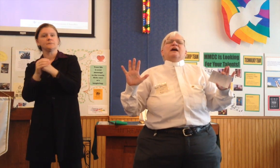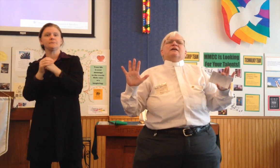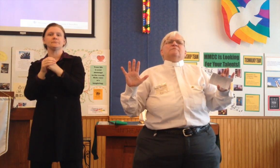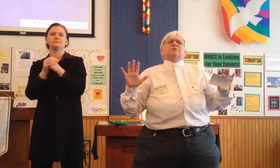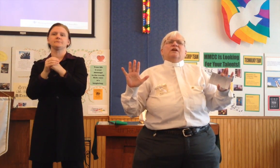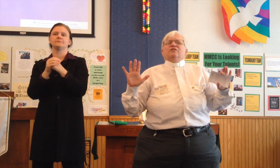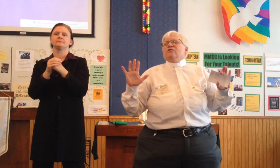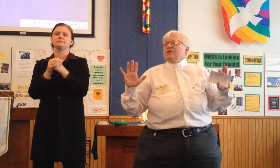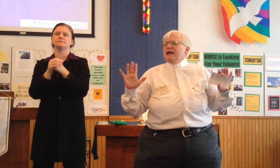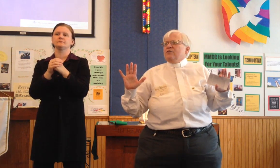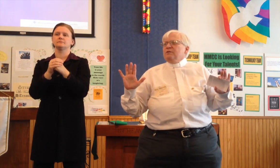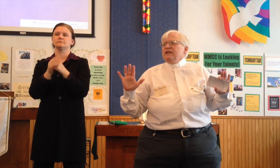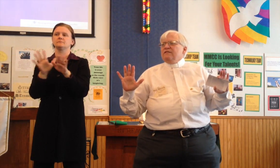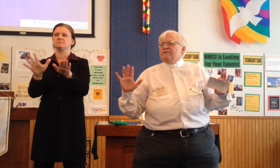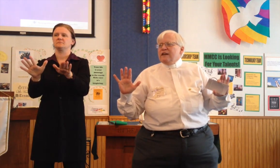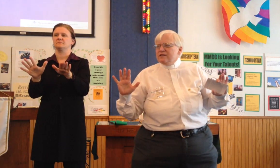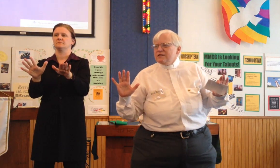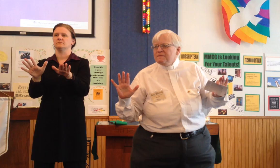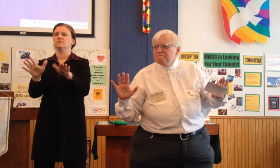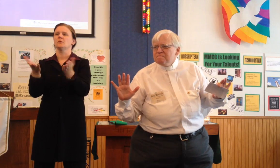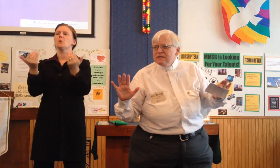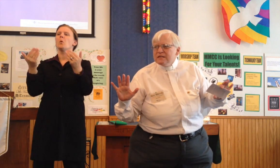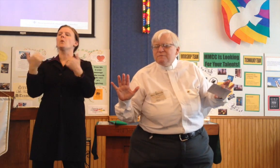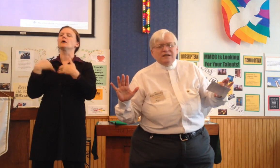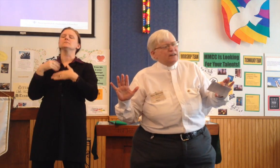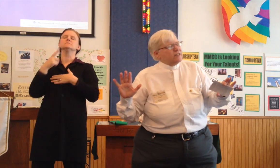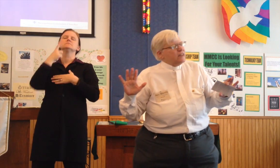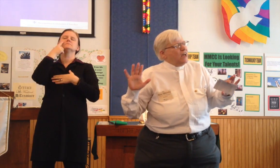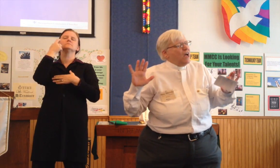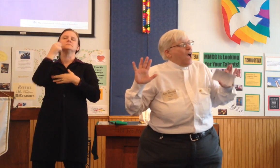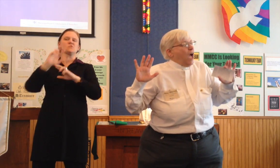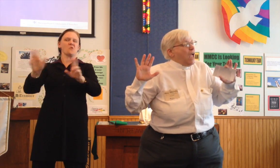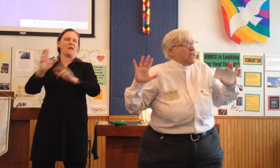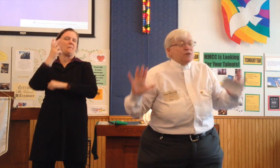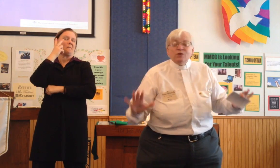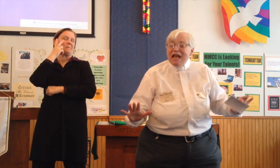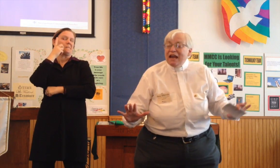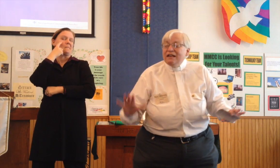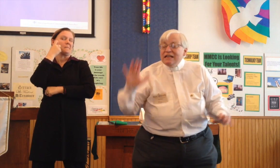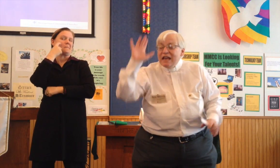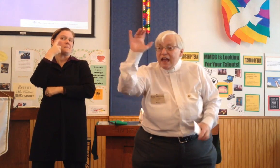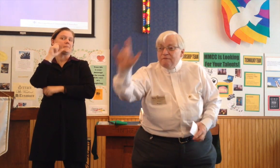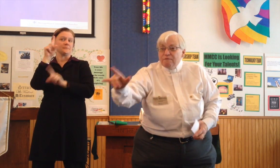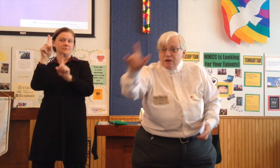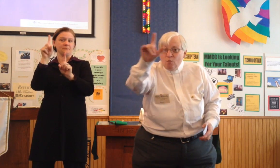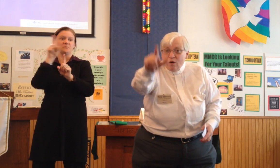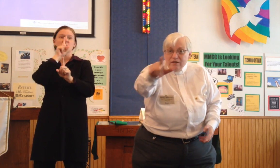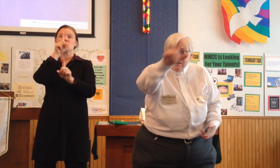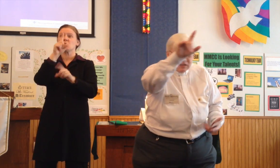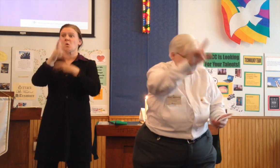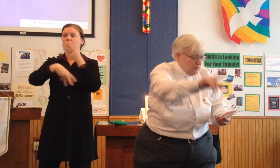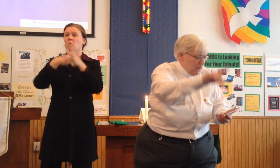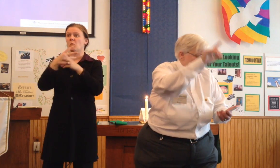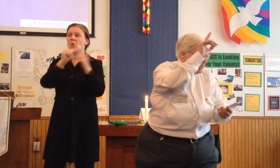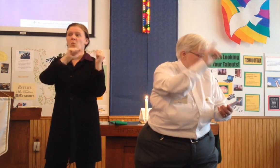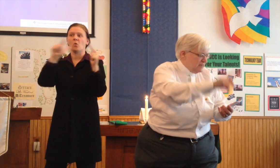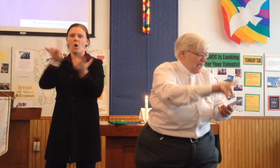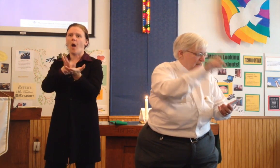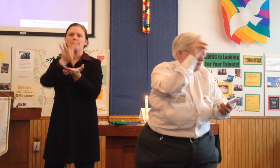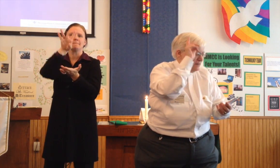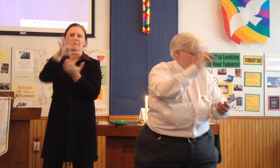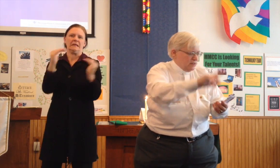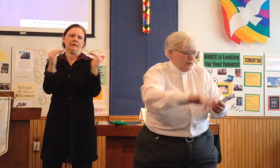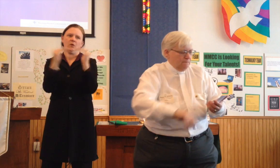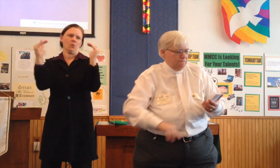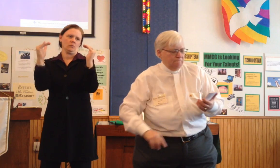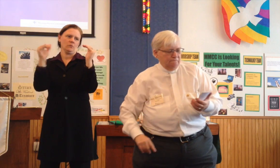sit back, put on your I don't believe it face. Because in reality, every one of us is paid